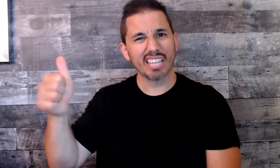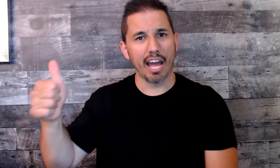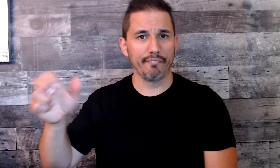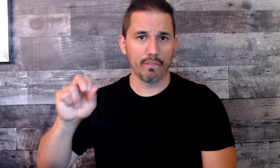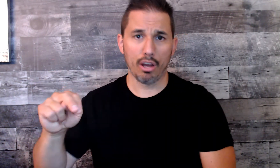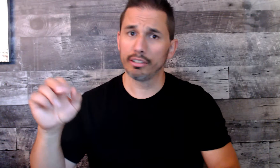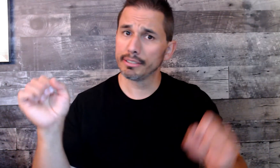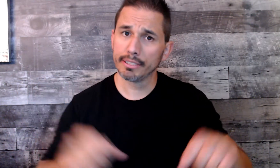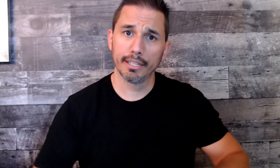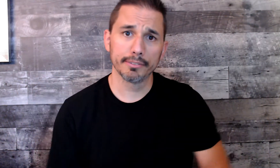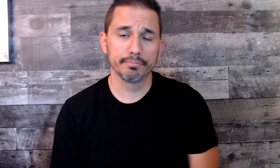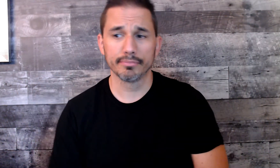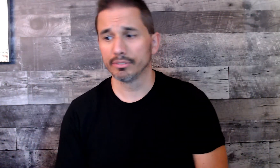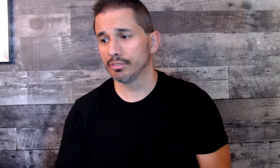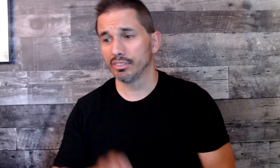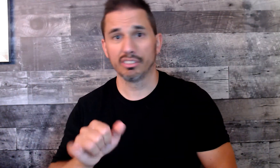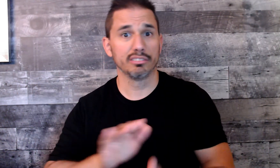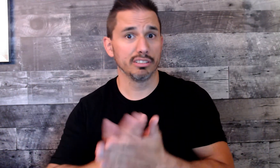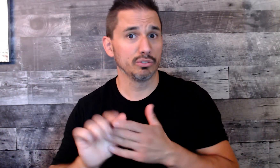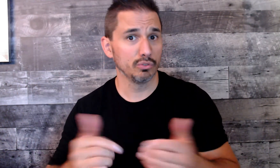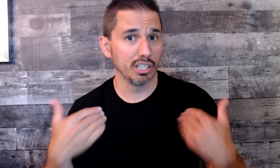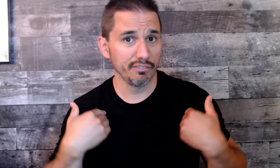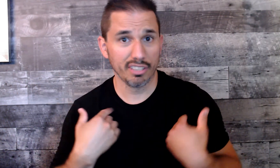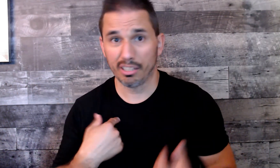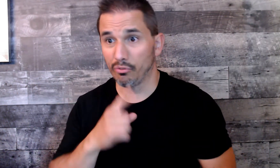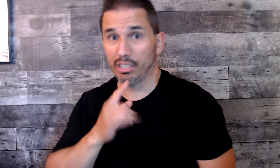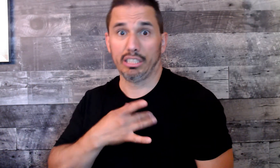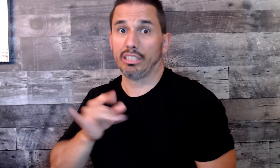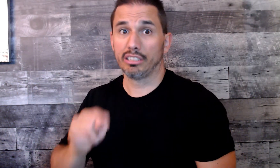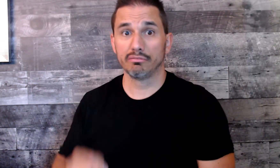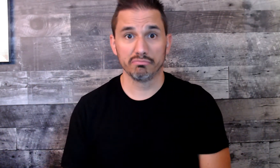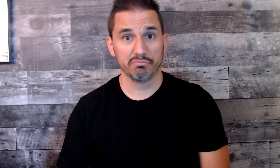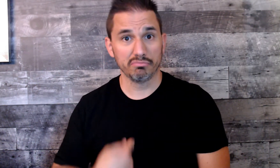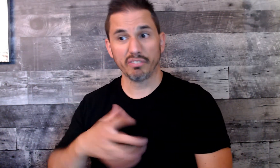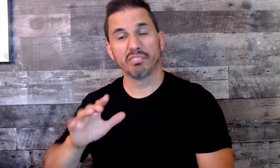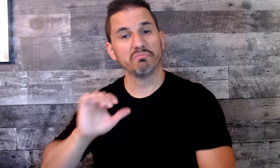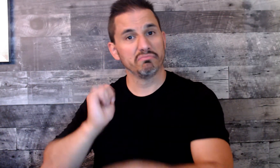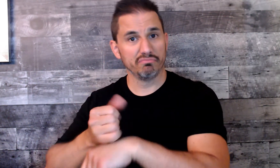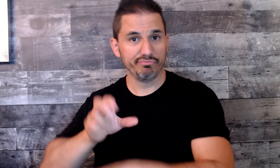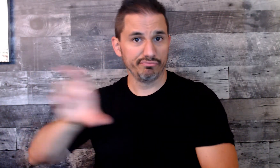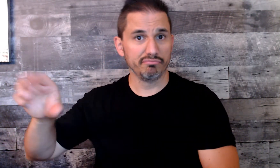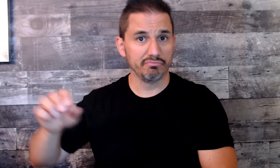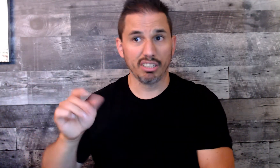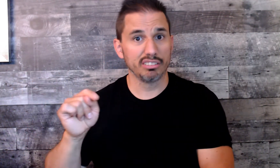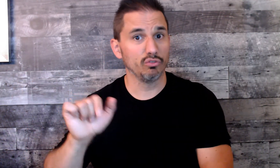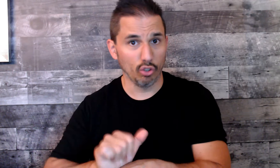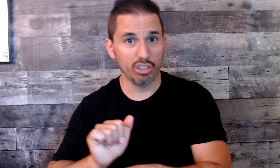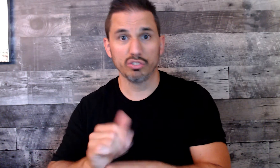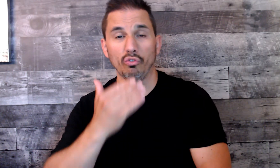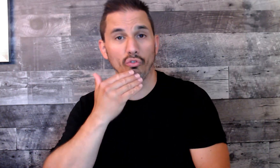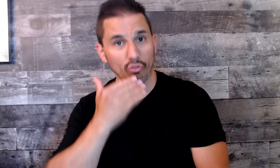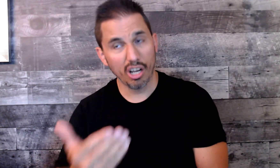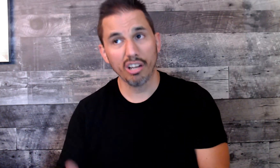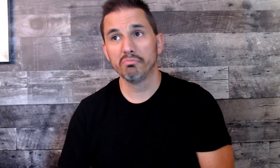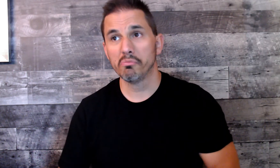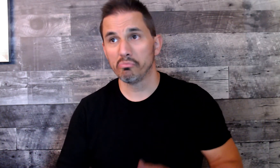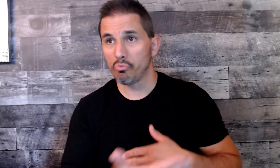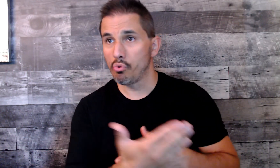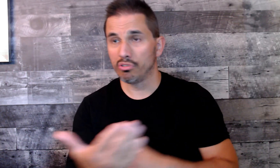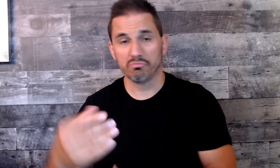With this switch, you can use it either manually to press the buttons or have it be automated. I've set the switch up and it works very well.